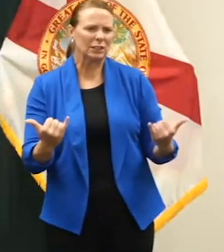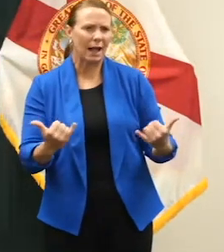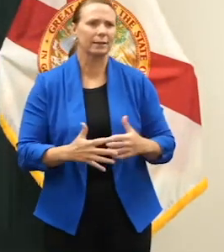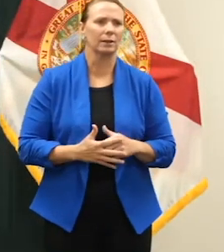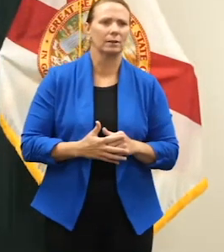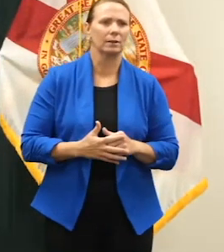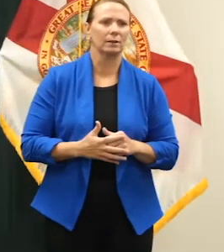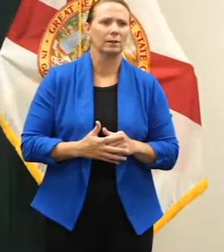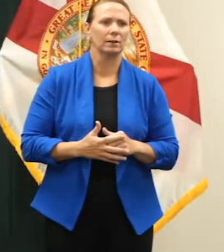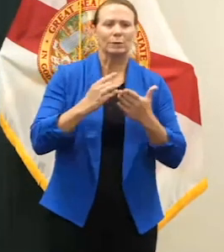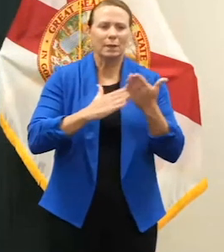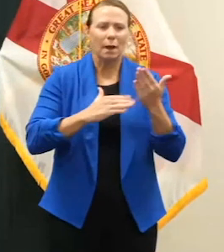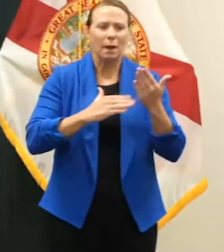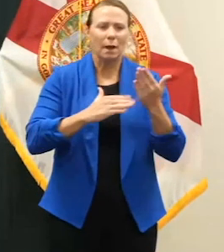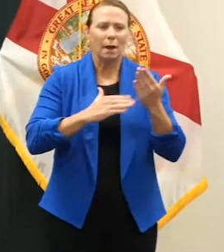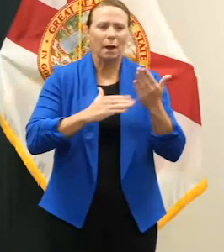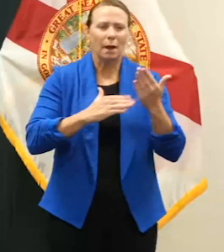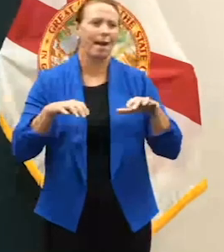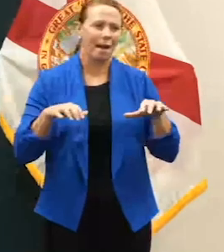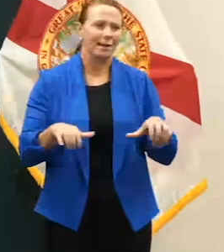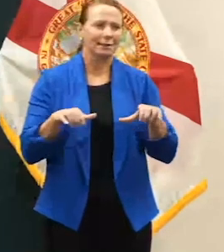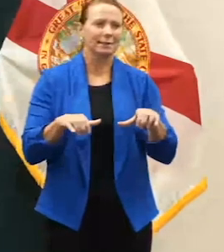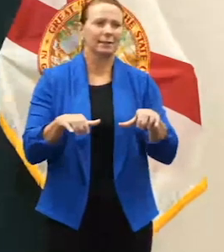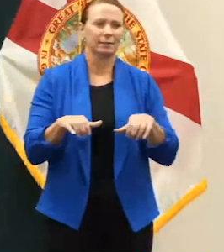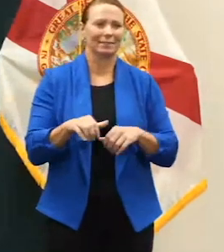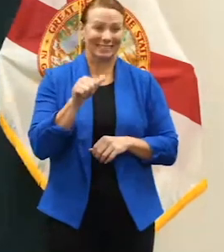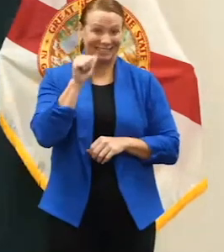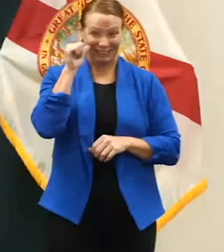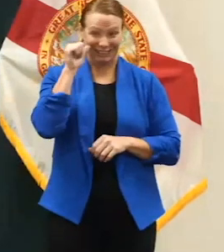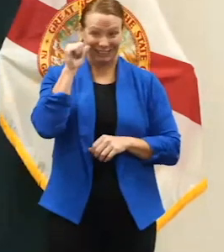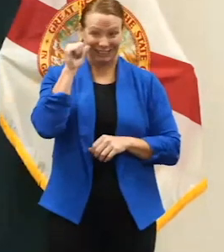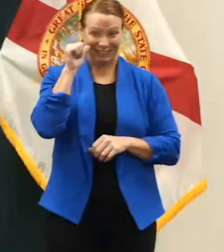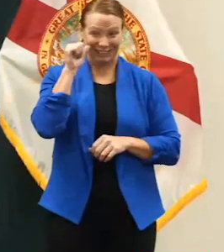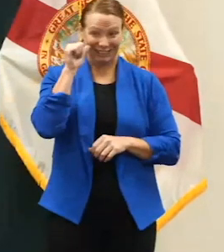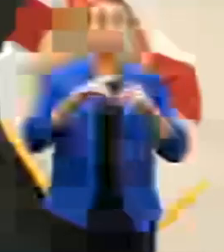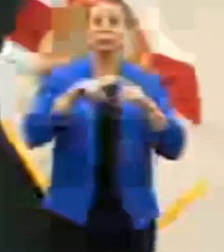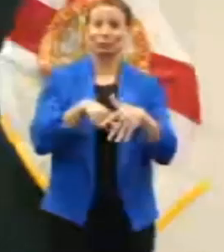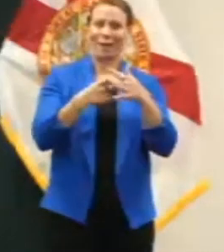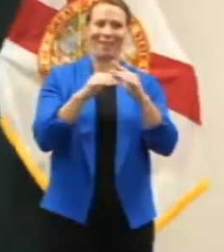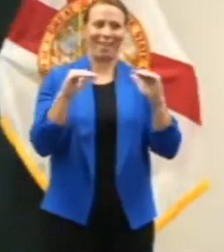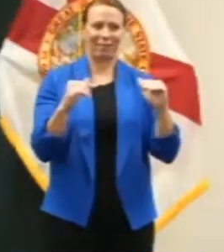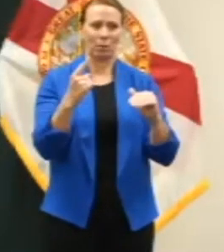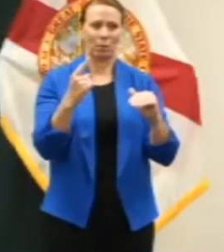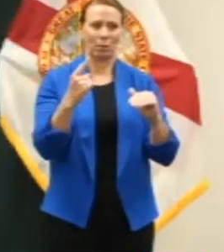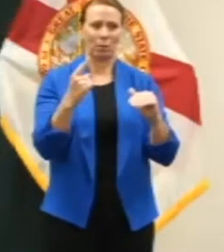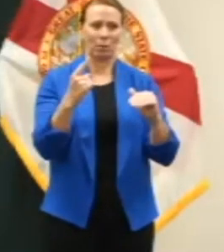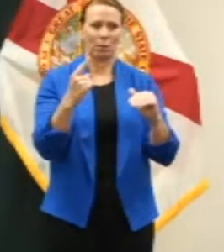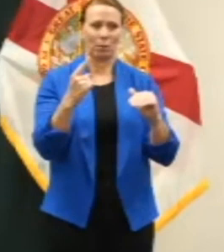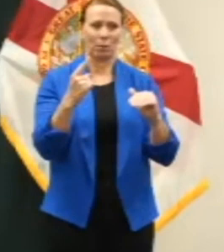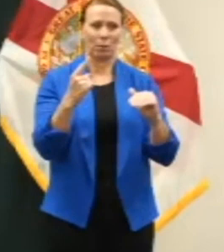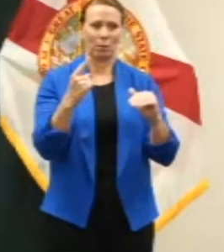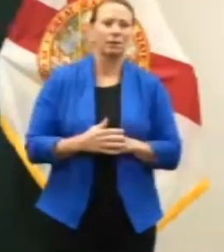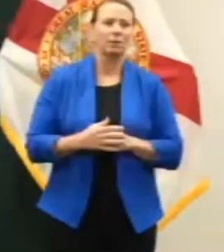action decision-making processes on Sunday, yesterday. We went to a level 1 activation at 7 a.m. this morning. We did do mandatory